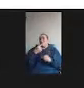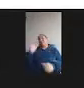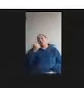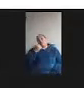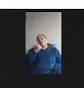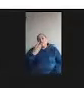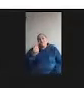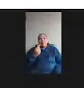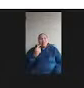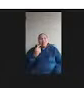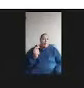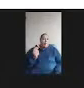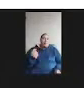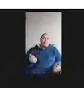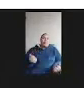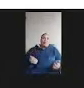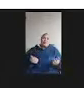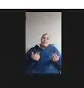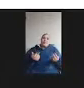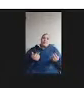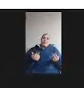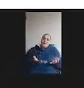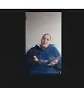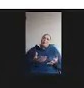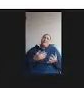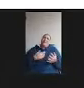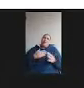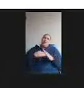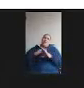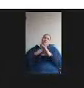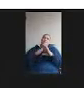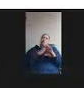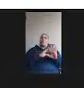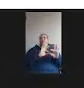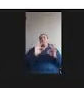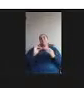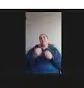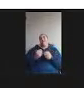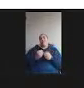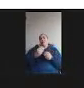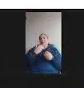service provider. So we're avoiding such a things. Thank you very much.